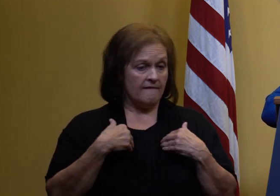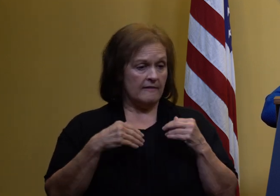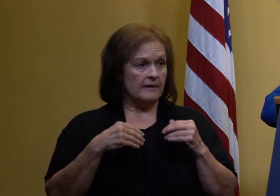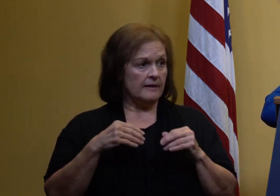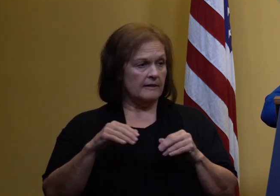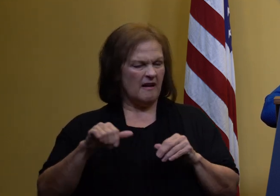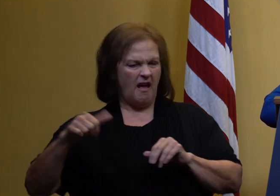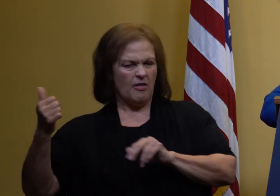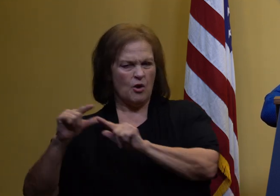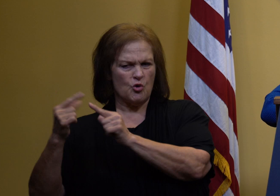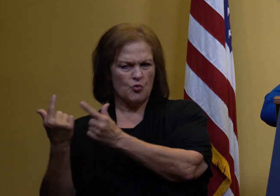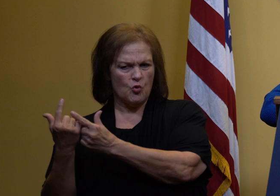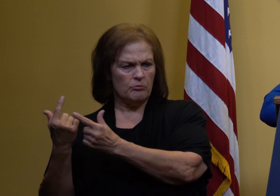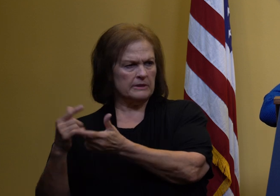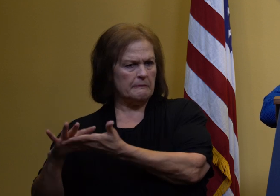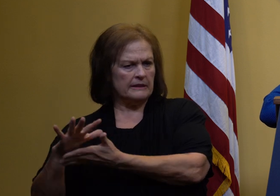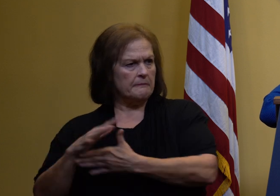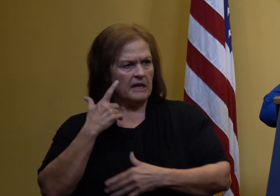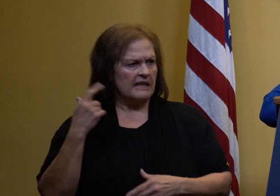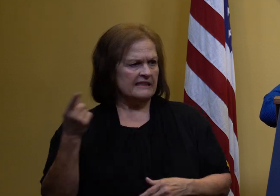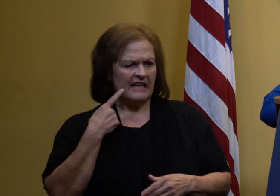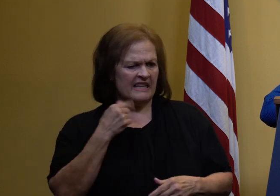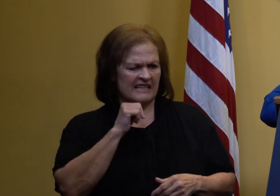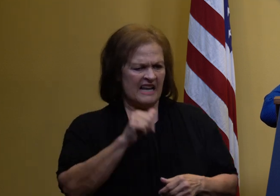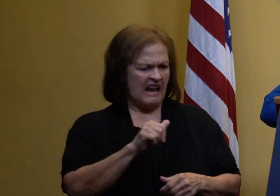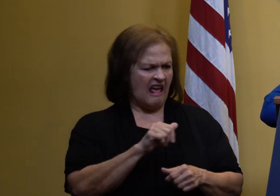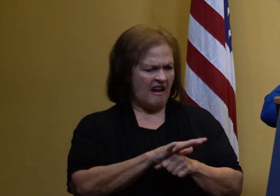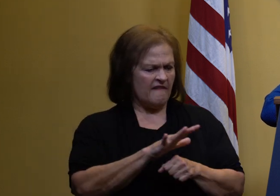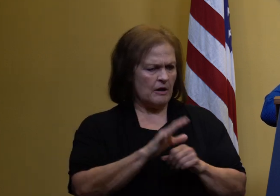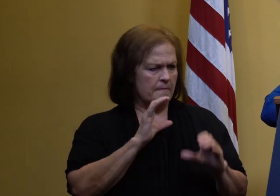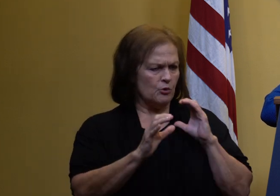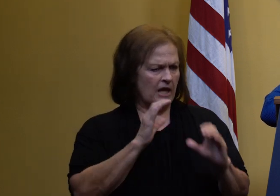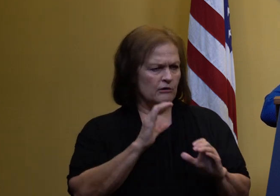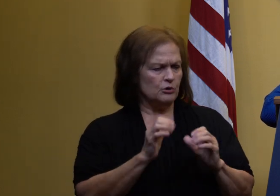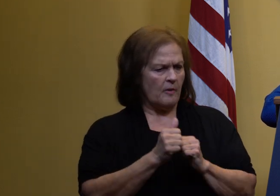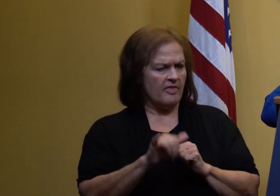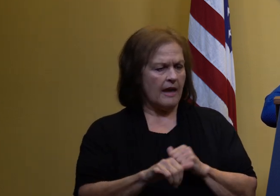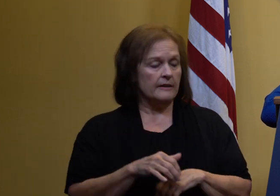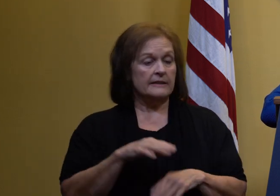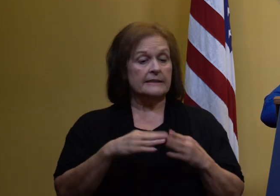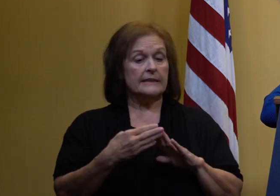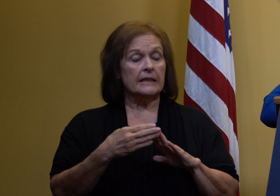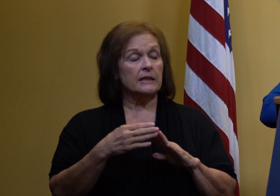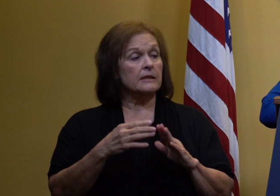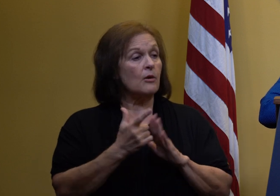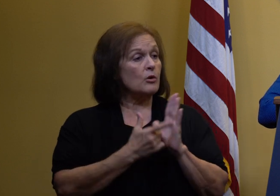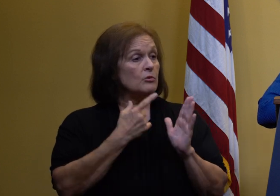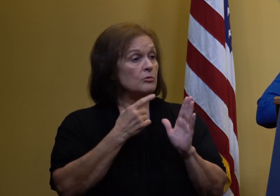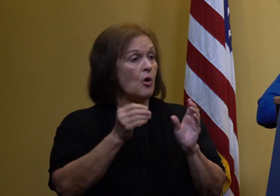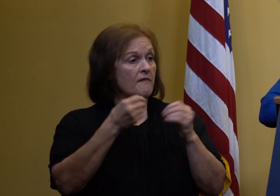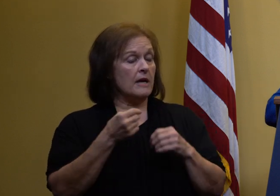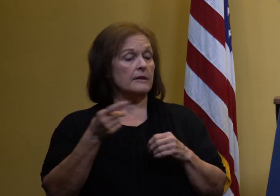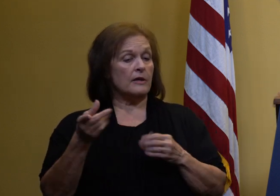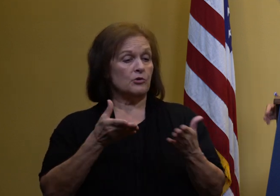for the department, because they say that there's not enough communication going back and forth. What are your thoughts with that? Well, the city attorney's office serves both the